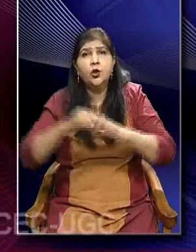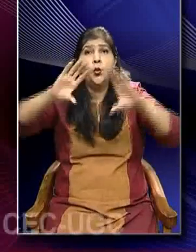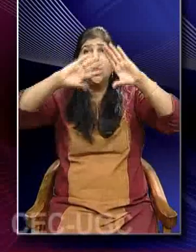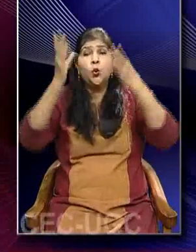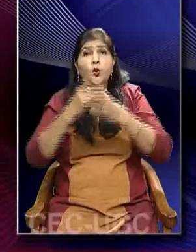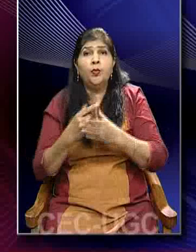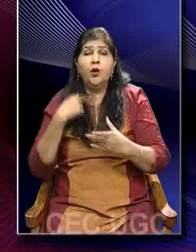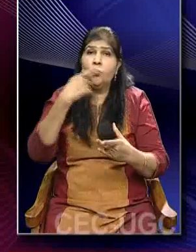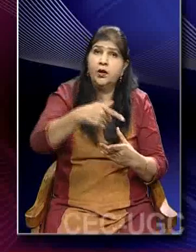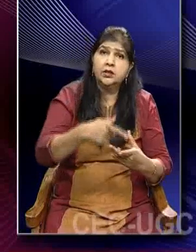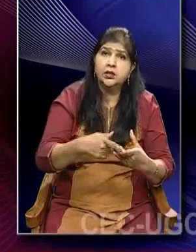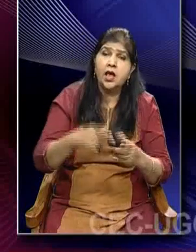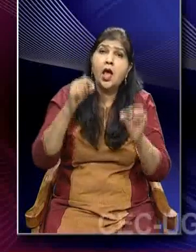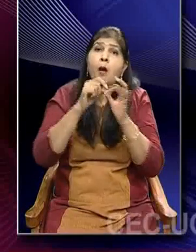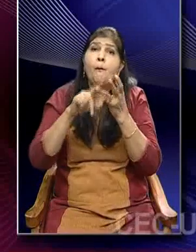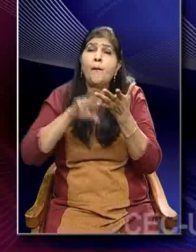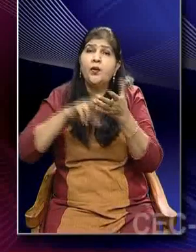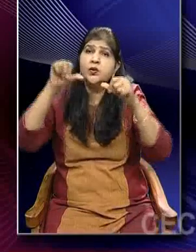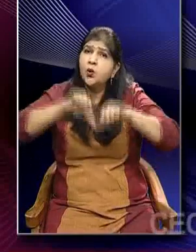loss of biodiversity,